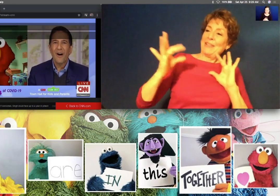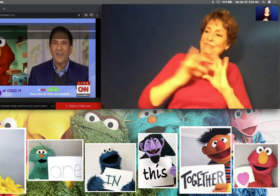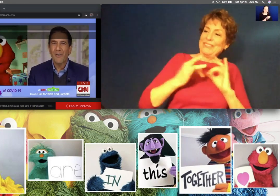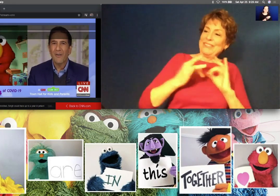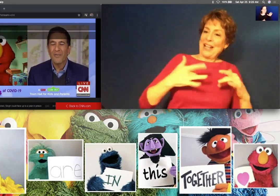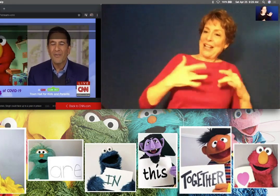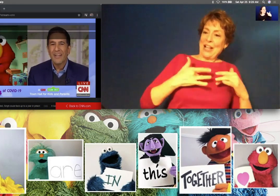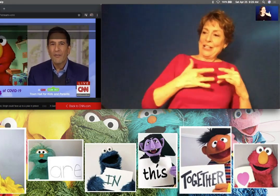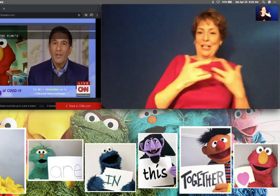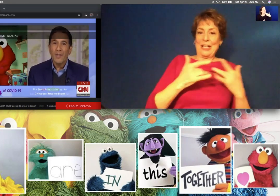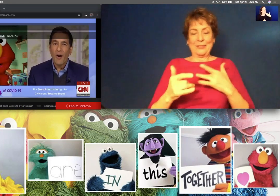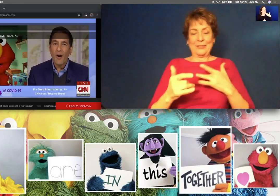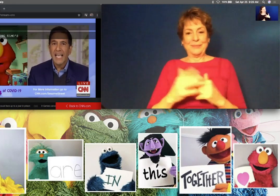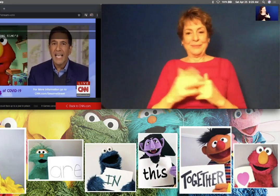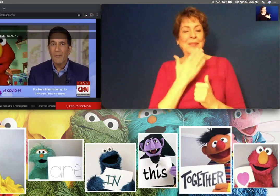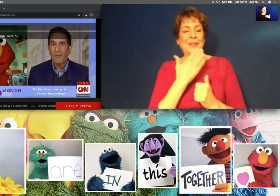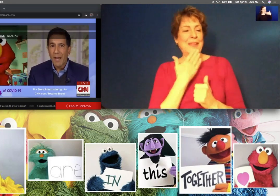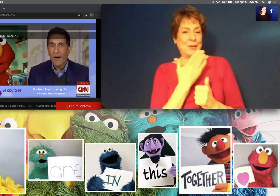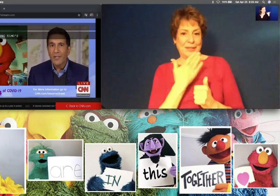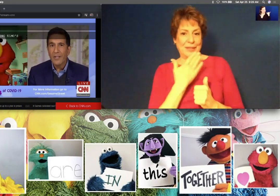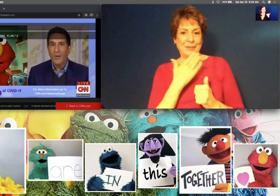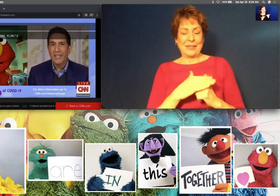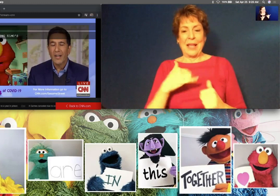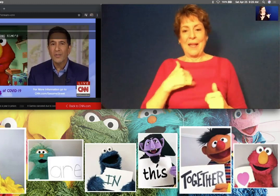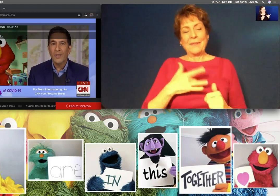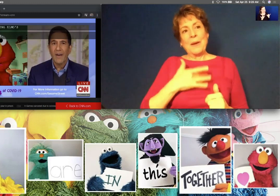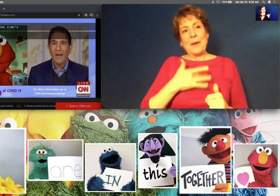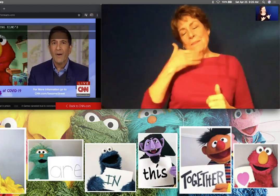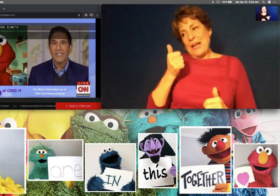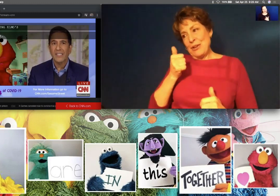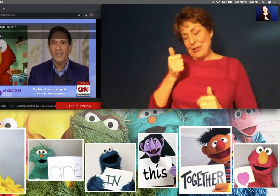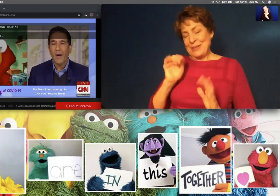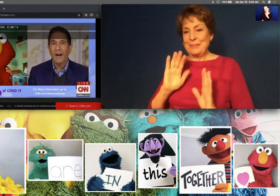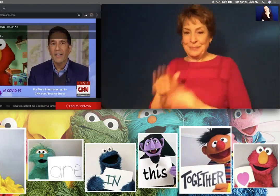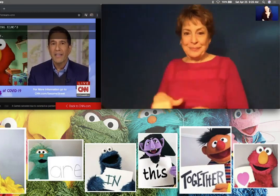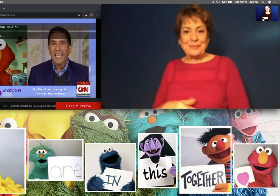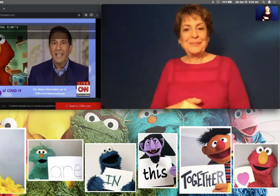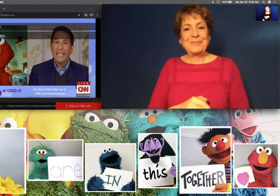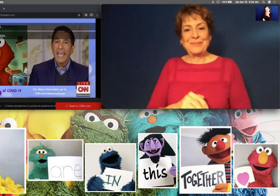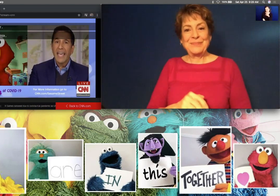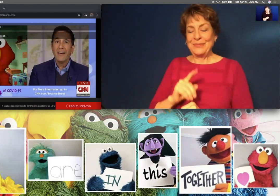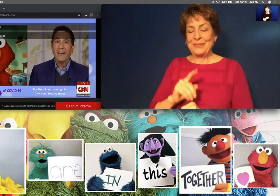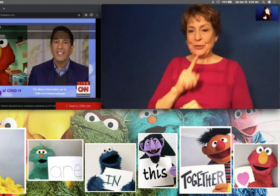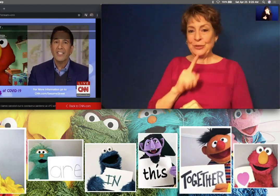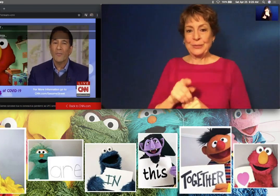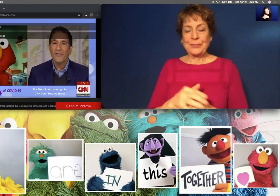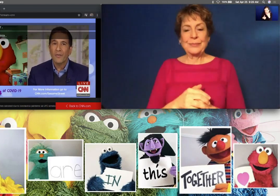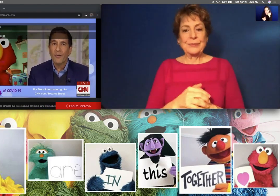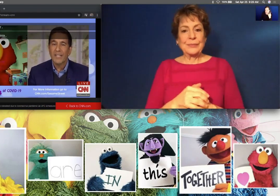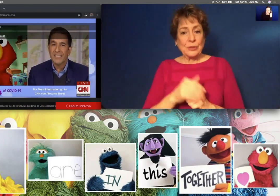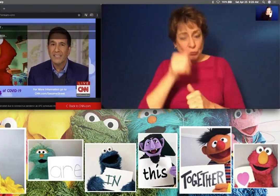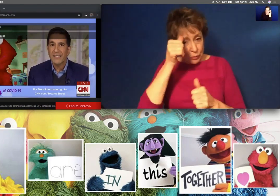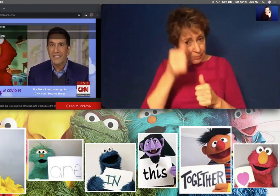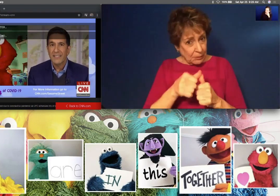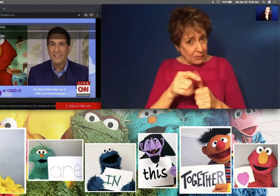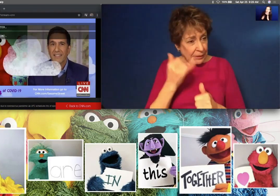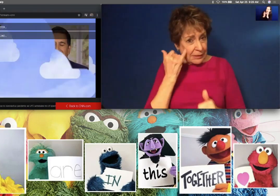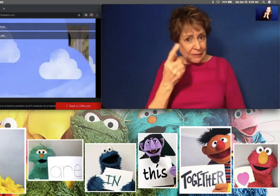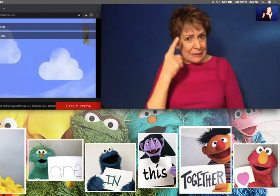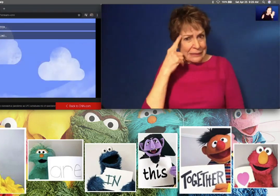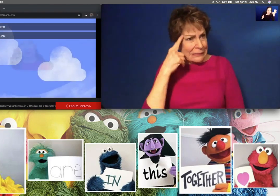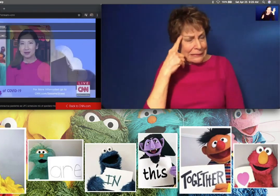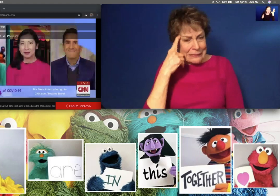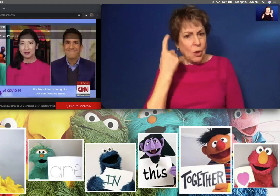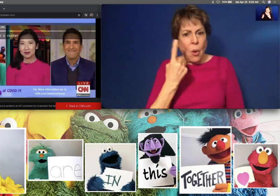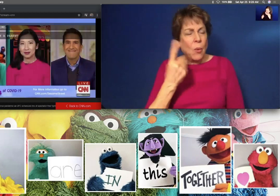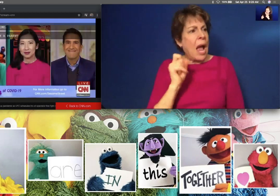you're welcome, Elmo. Remember, you can always ask a parent or an adult when you have questions as well. And it looks like Erica has some more viewer questions. That's